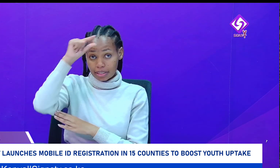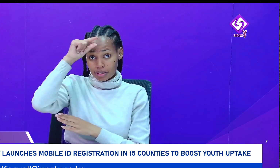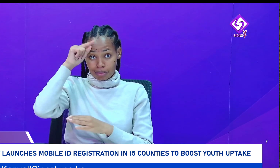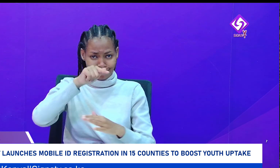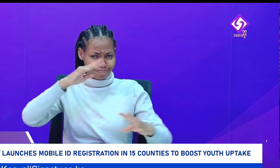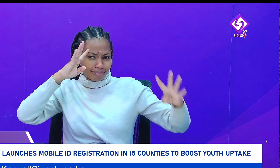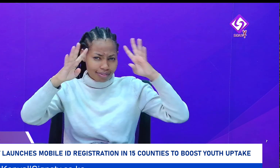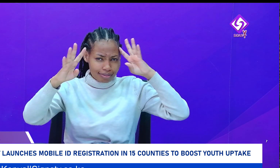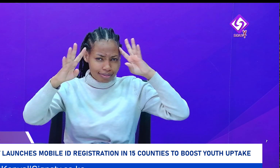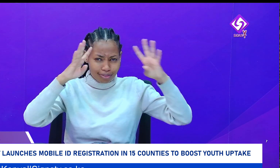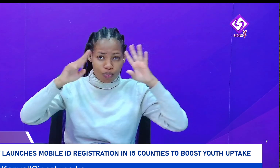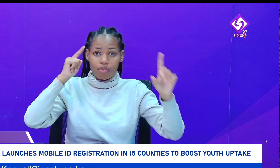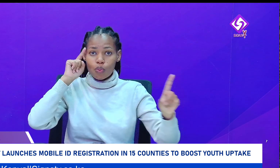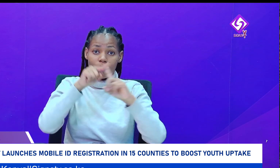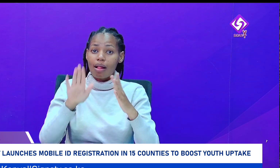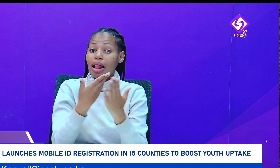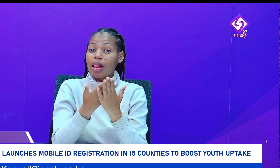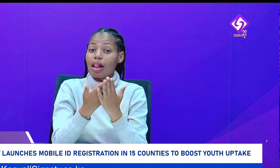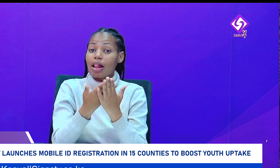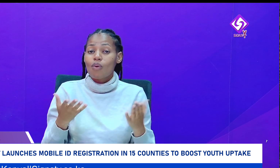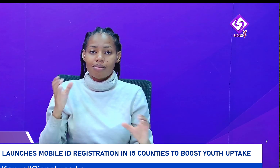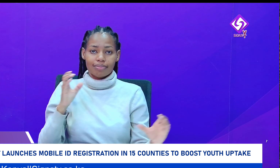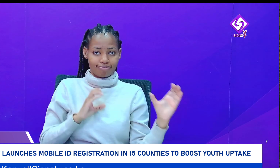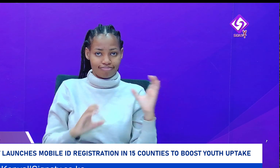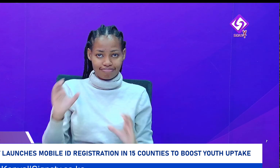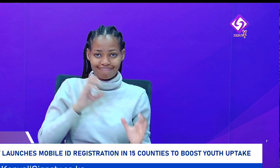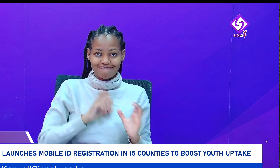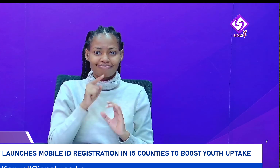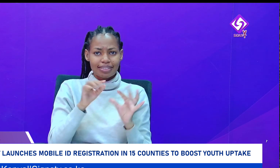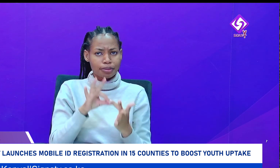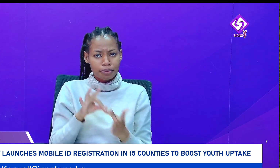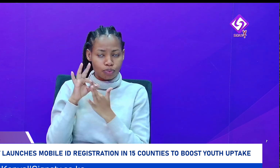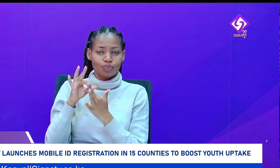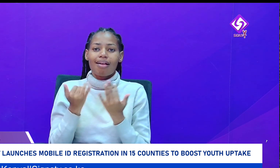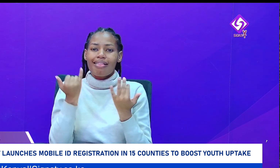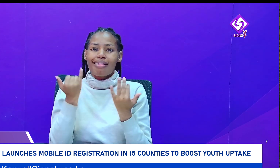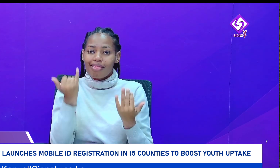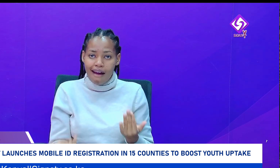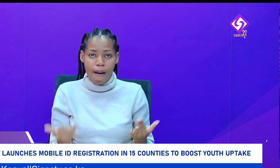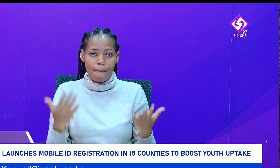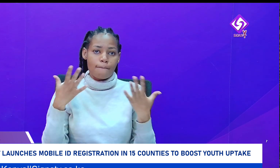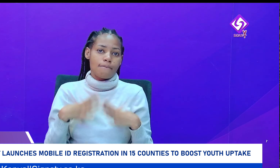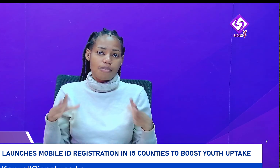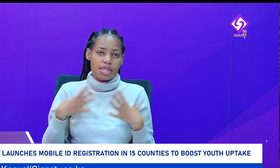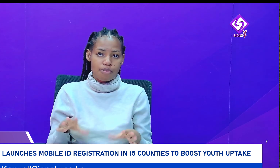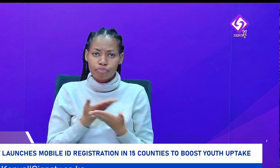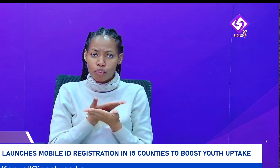The government's initiative aims to reach citizens, especially the young people, in these regions in order to facilitate